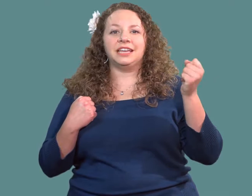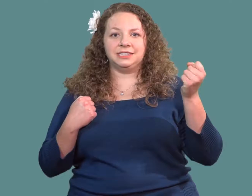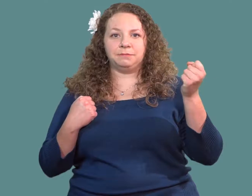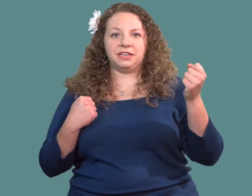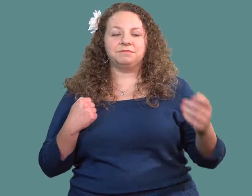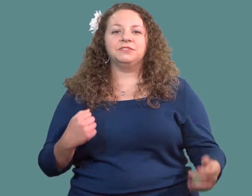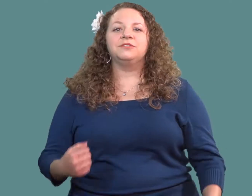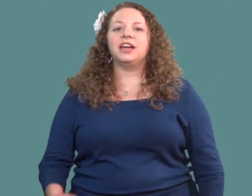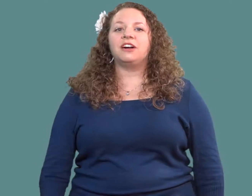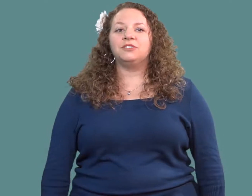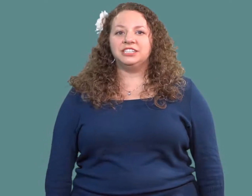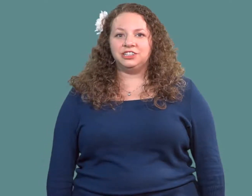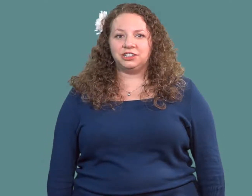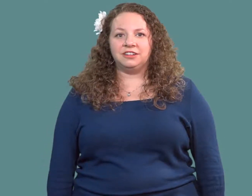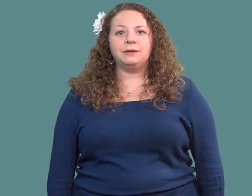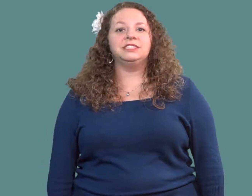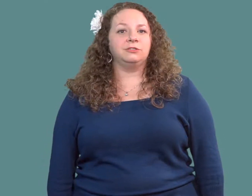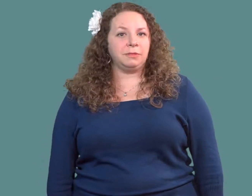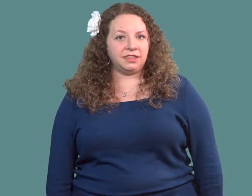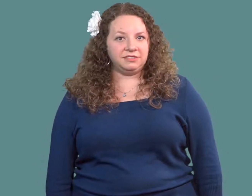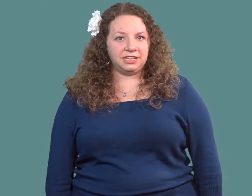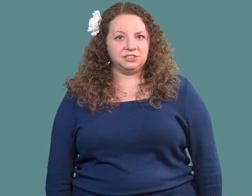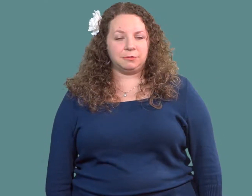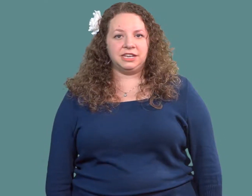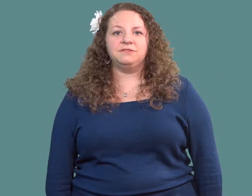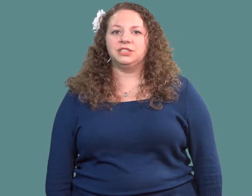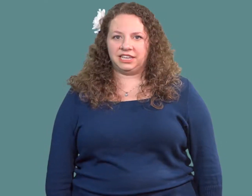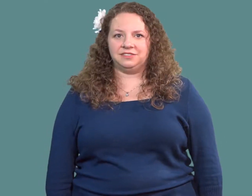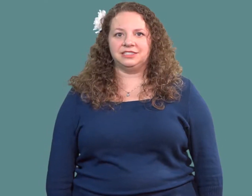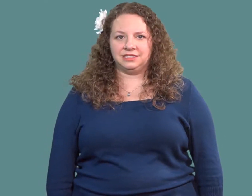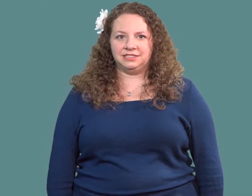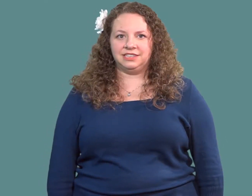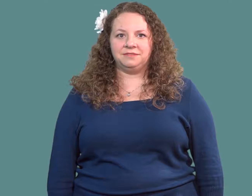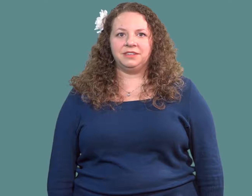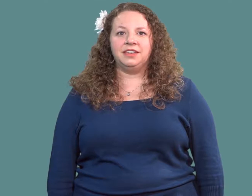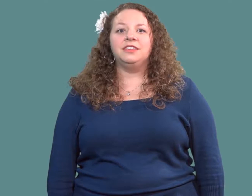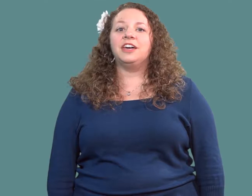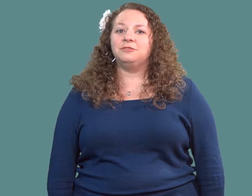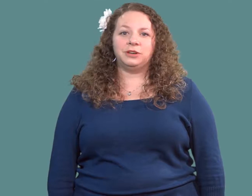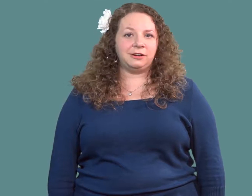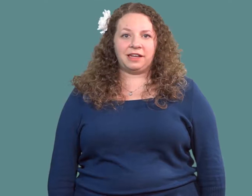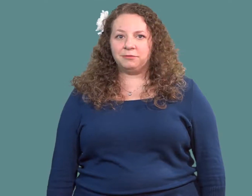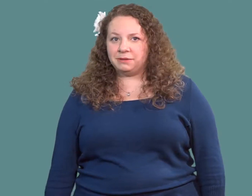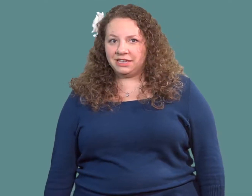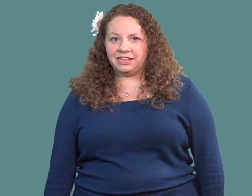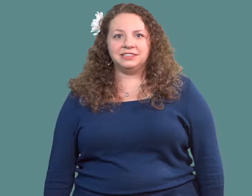sign something. For that conversation, I would stick with my left hand as dominant for the sake of consistency. Then, when I arrive at my meeting and set